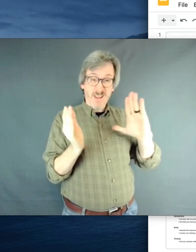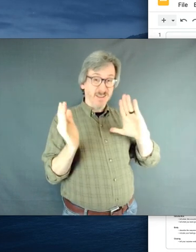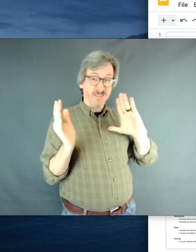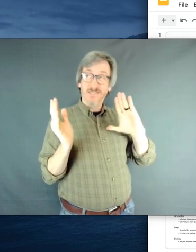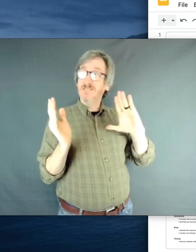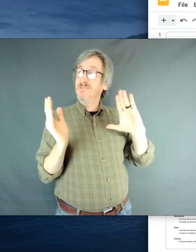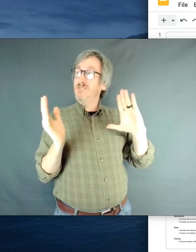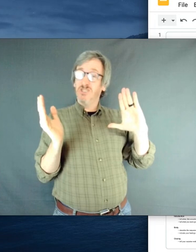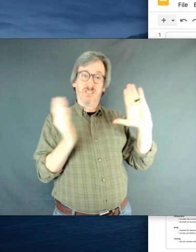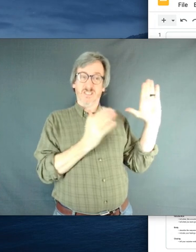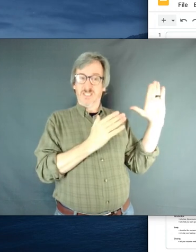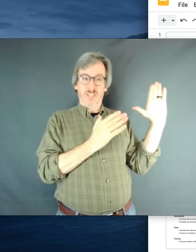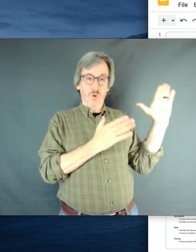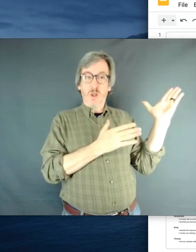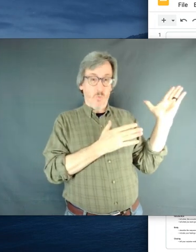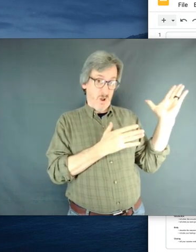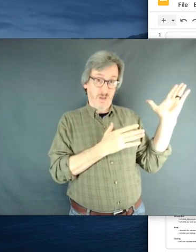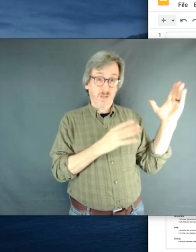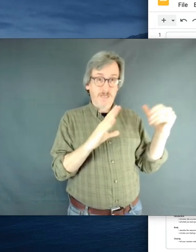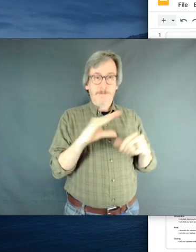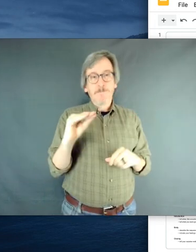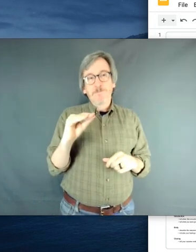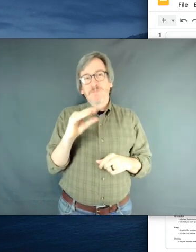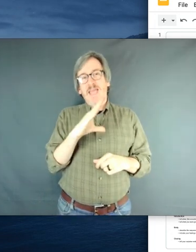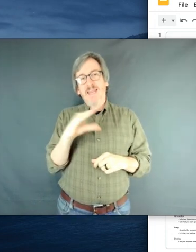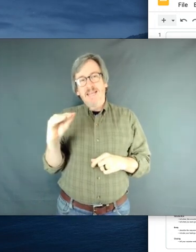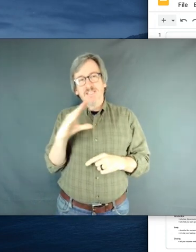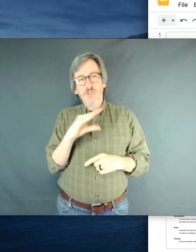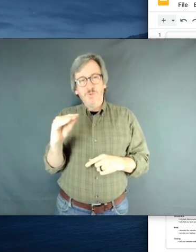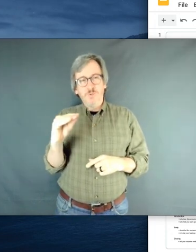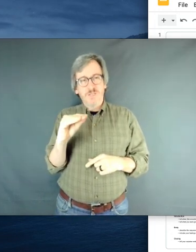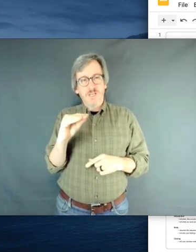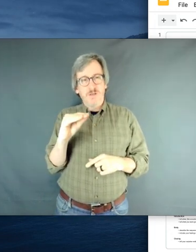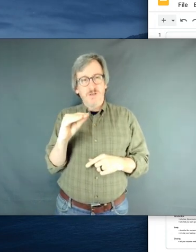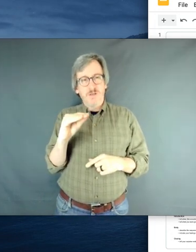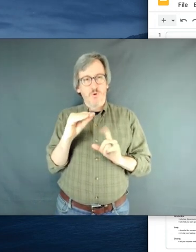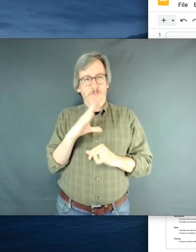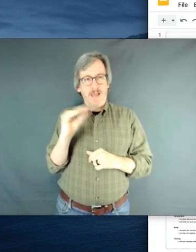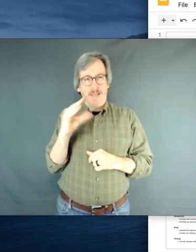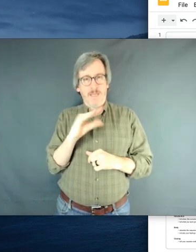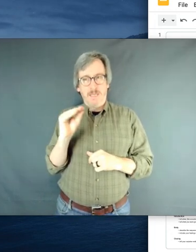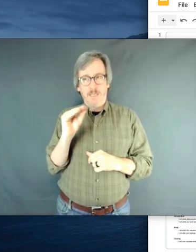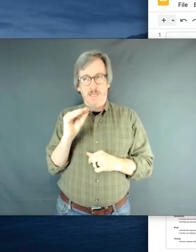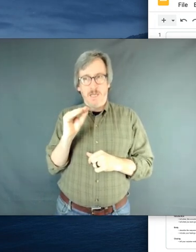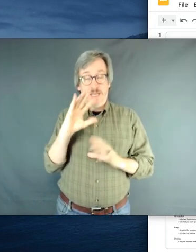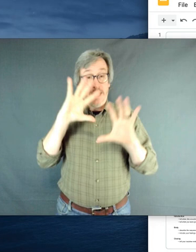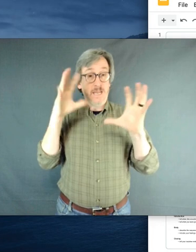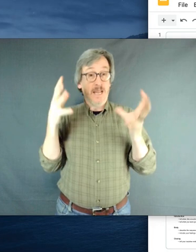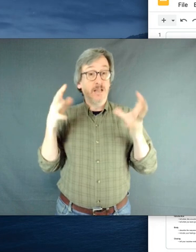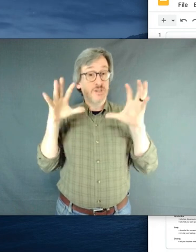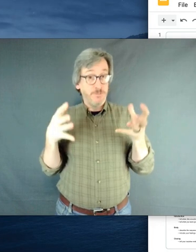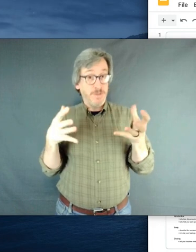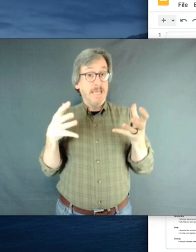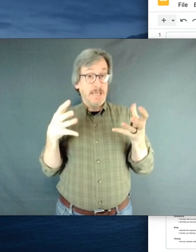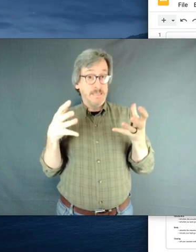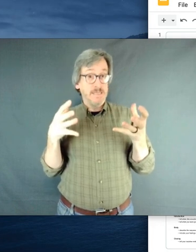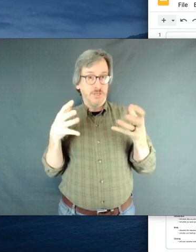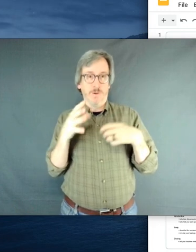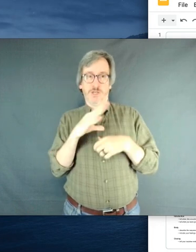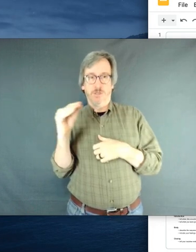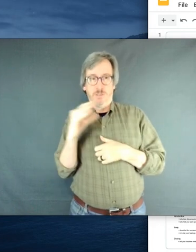1, Unit 1. And it gets used much more by in